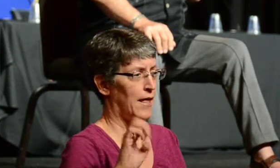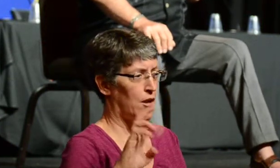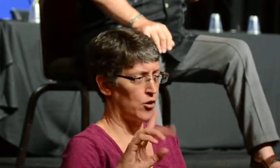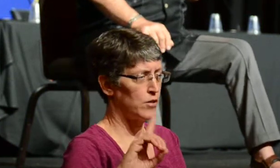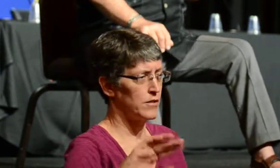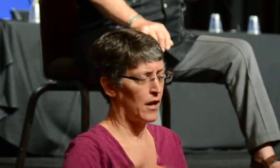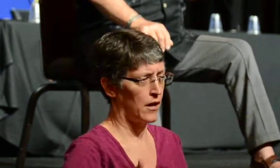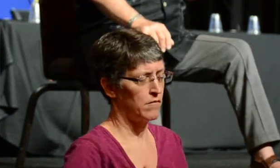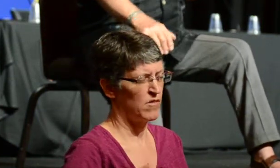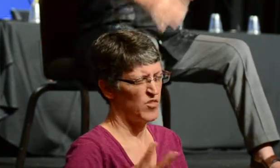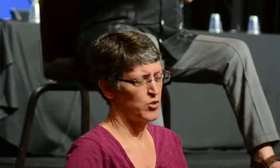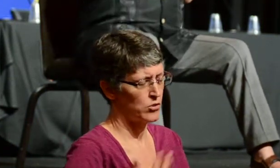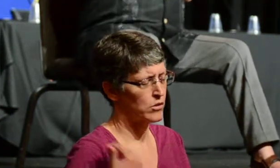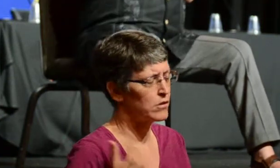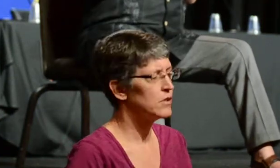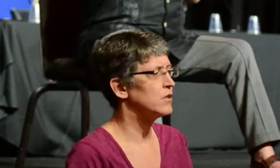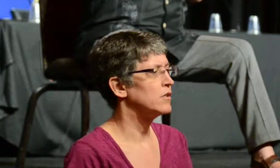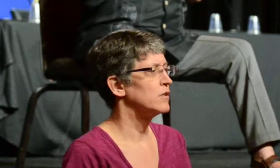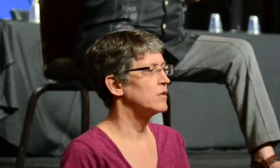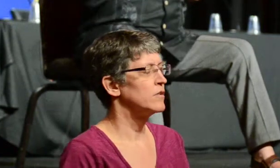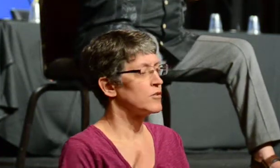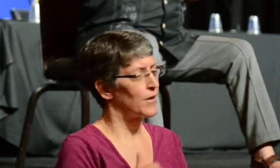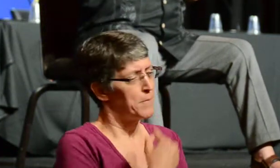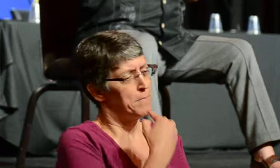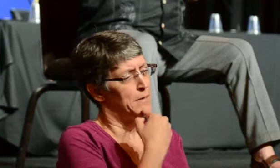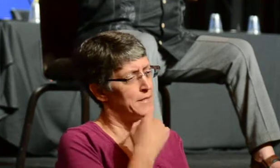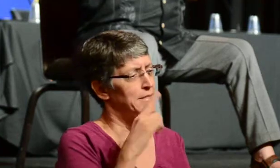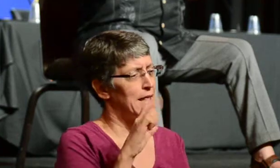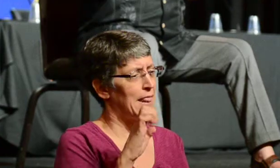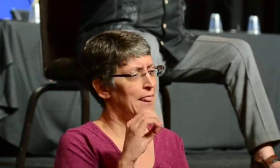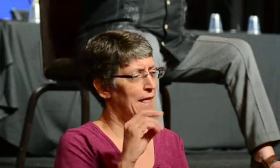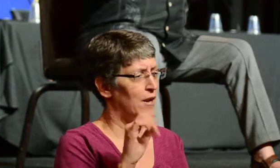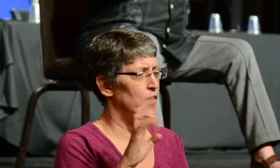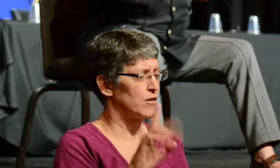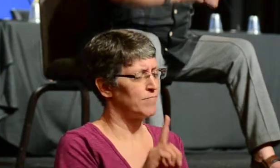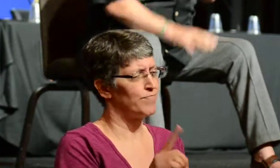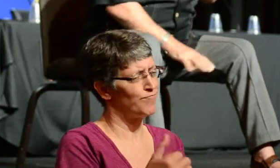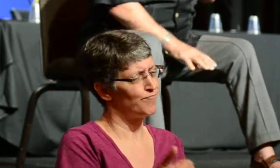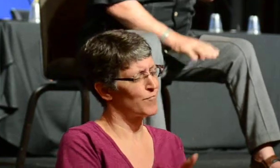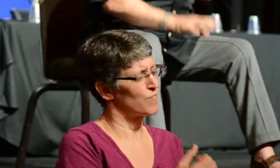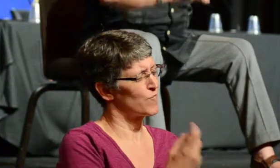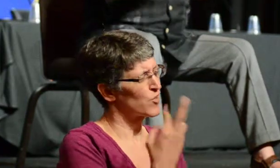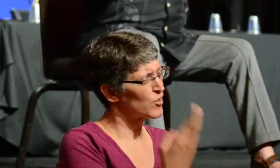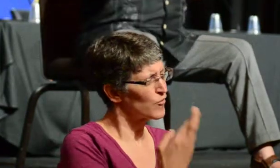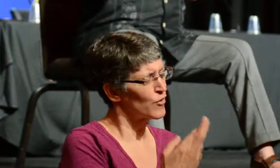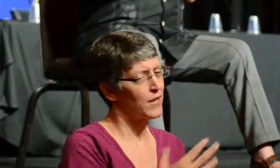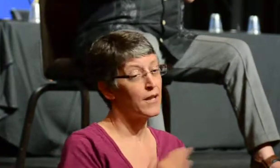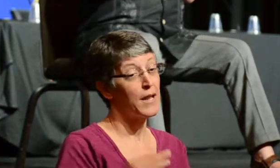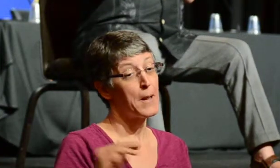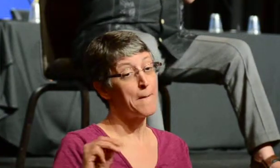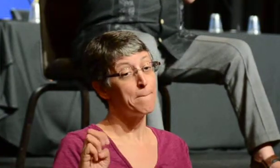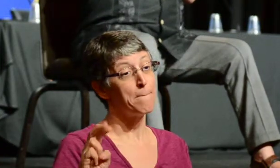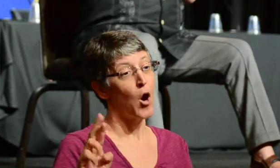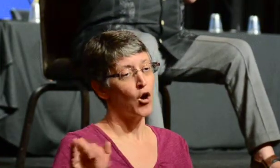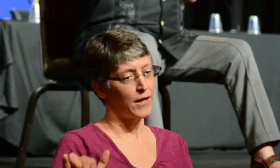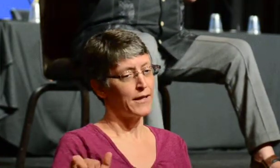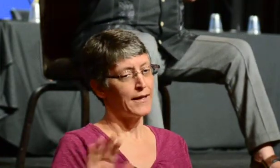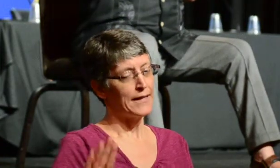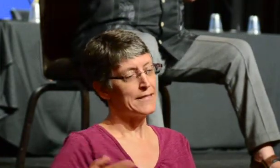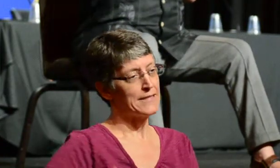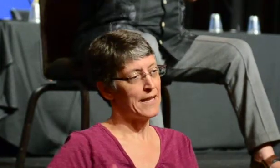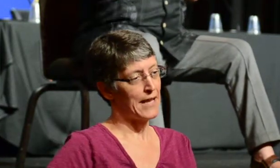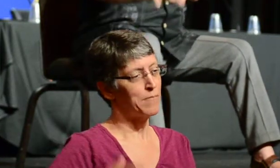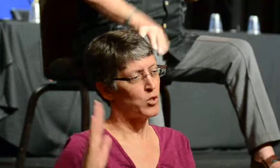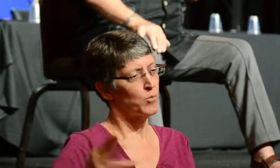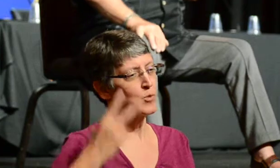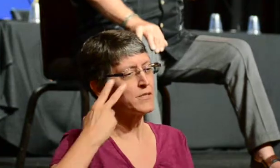years ago. So I miss Leonard as a great friend, and Maury Hurley's name will be on